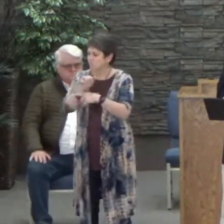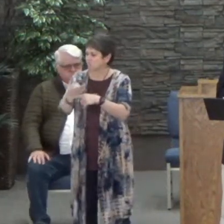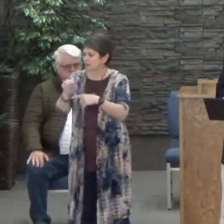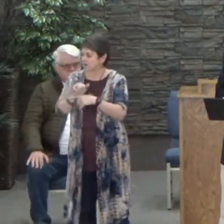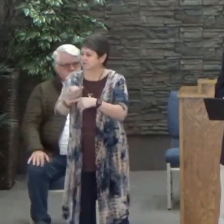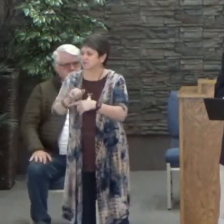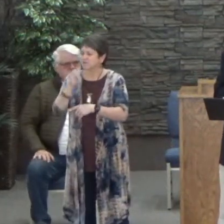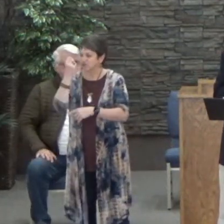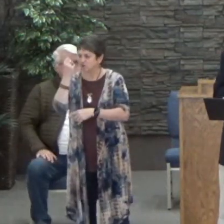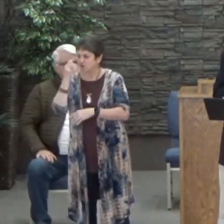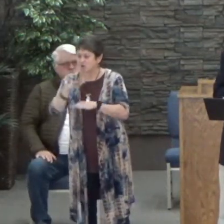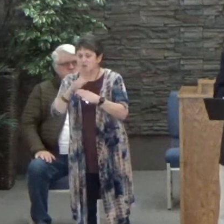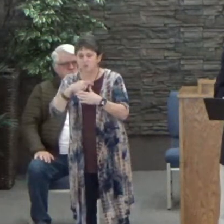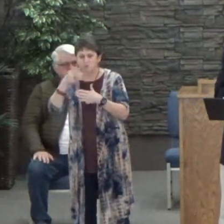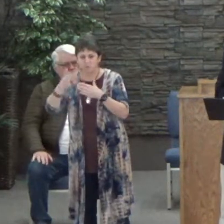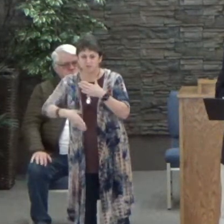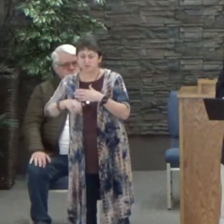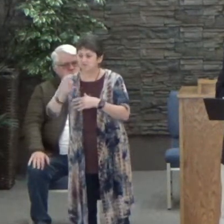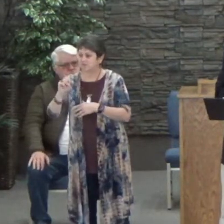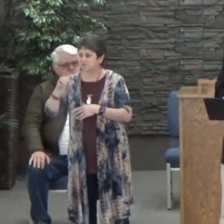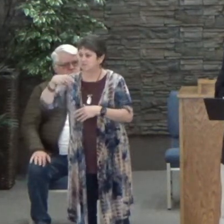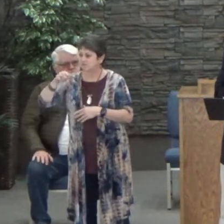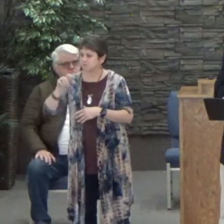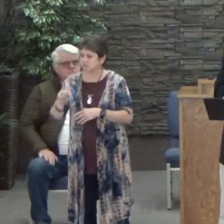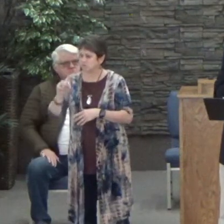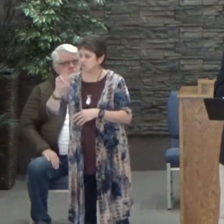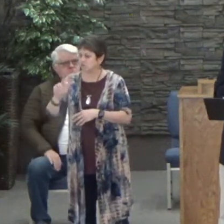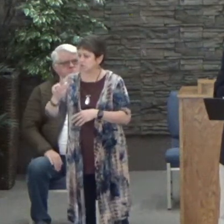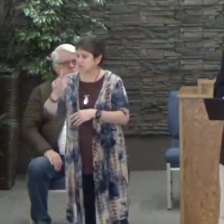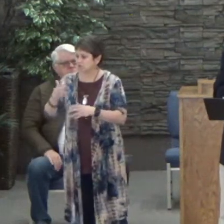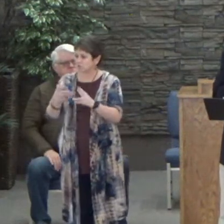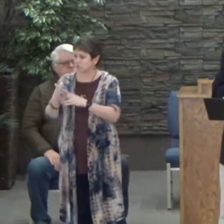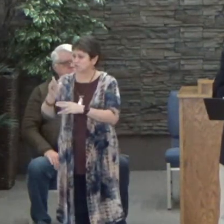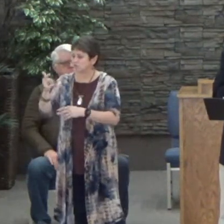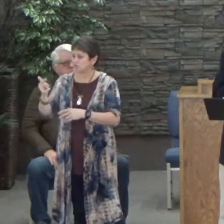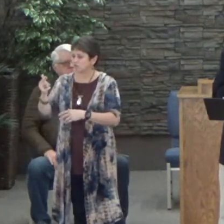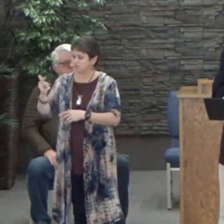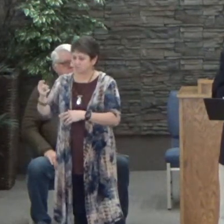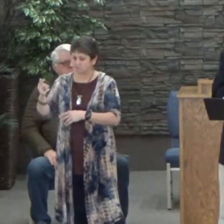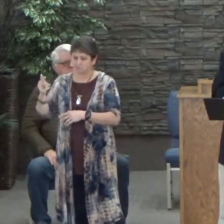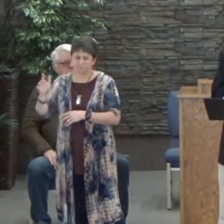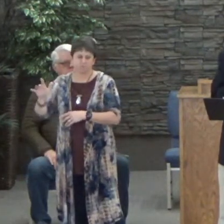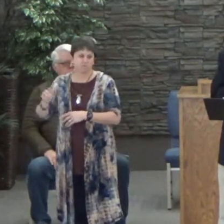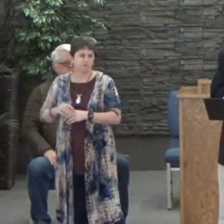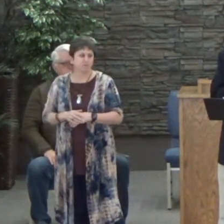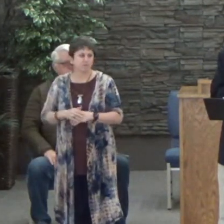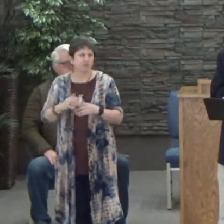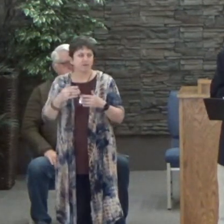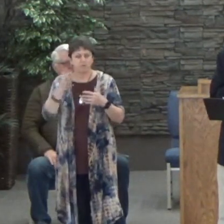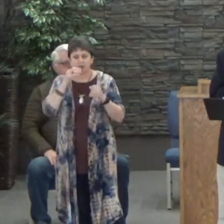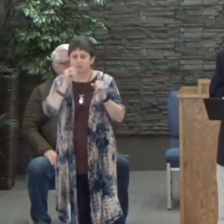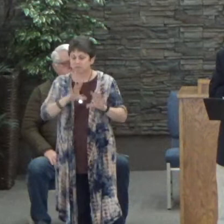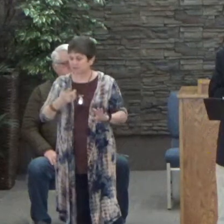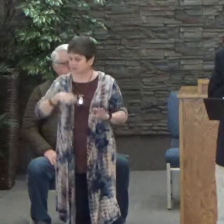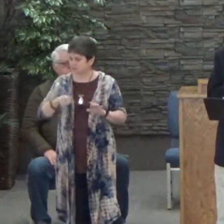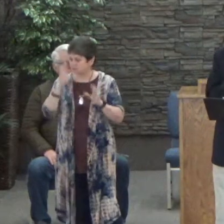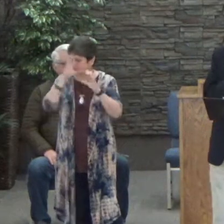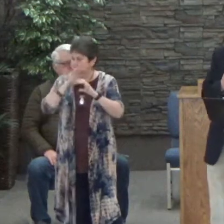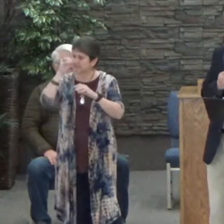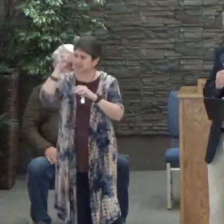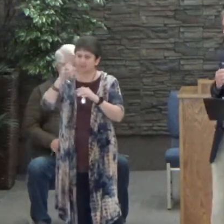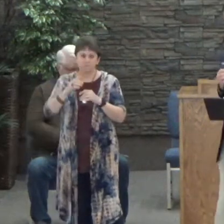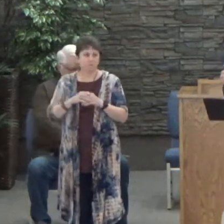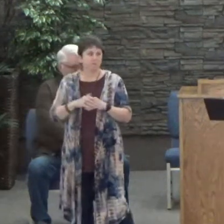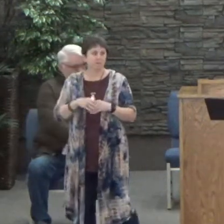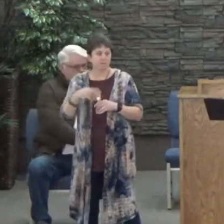of discernment on the weekend of September 23rd through the 25th. And may God bless us as we seek him. And so